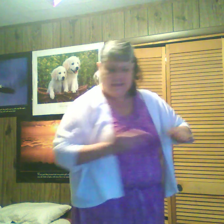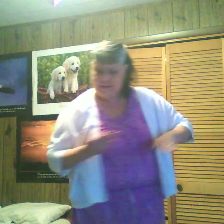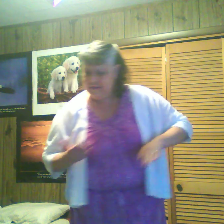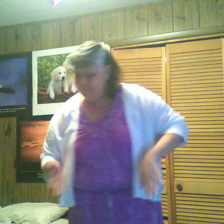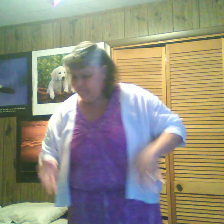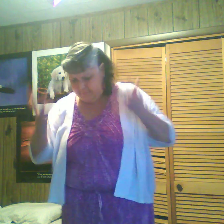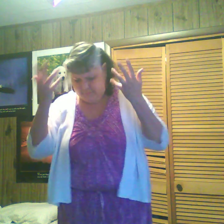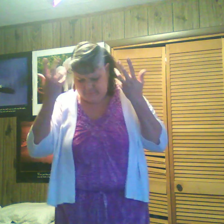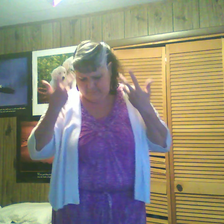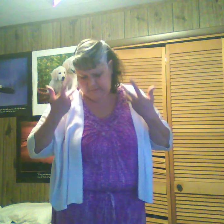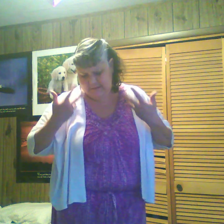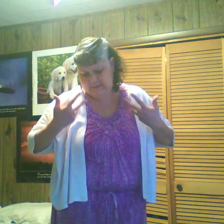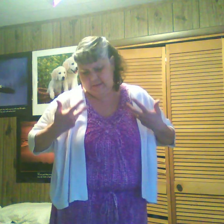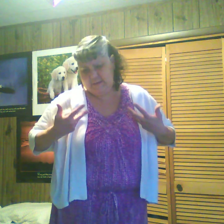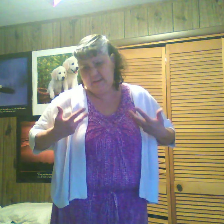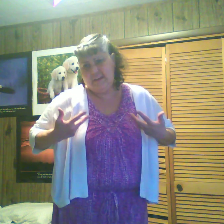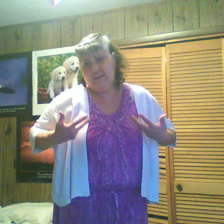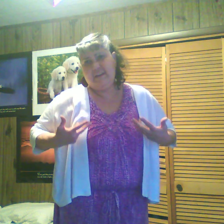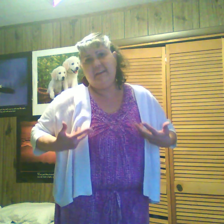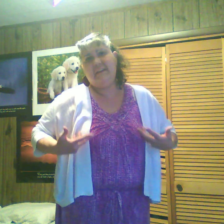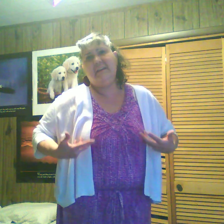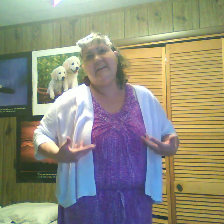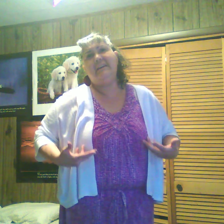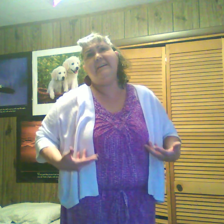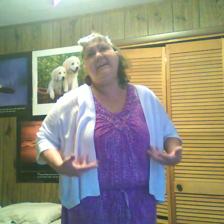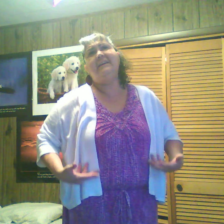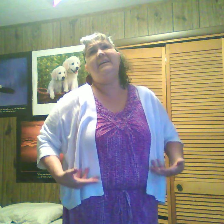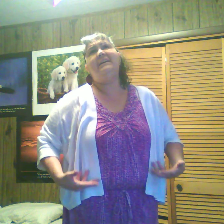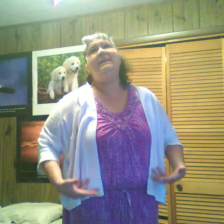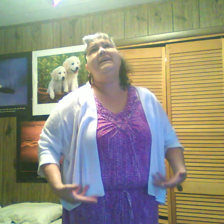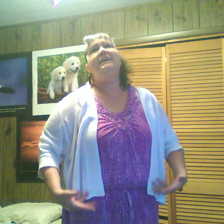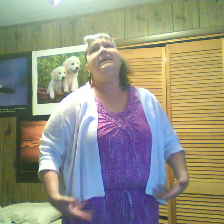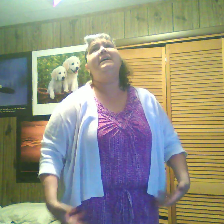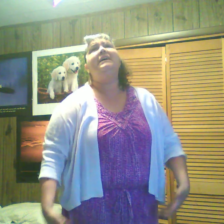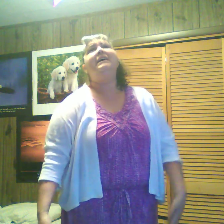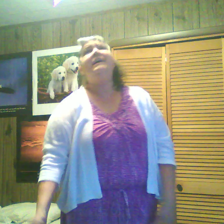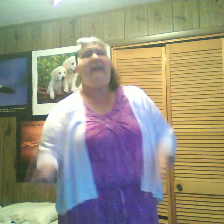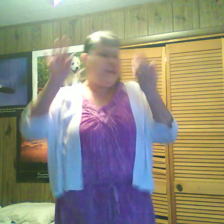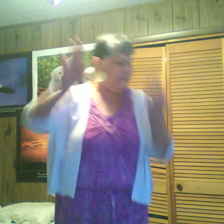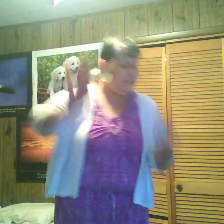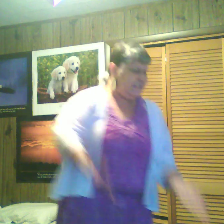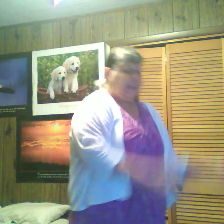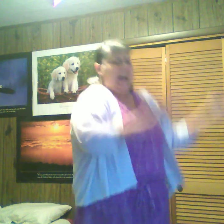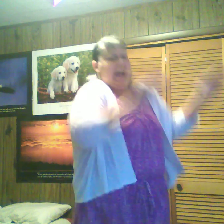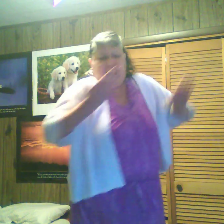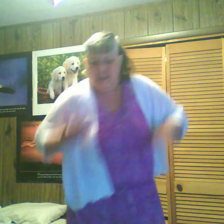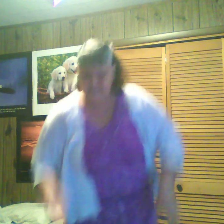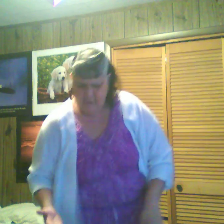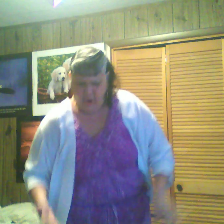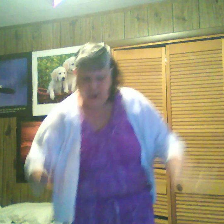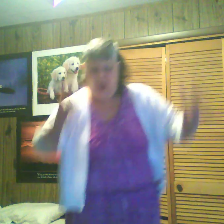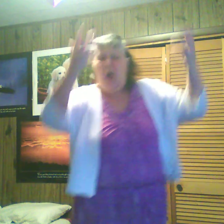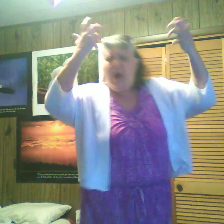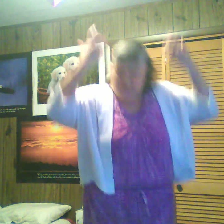dying for me, dying for